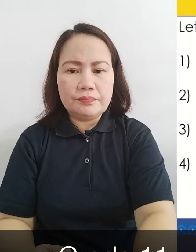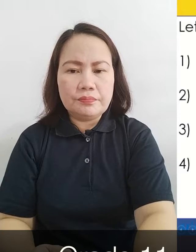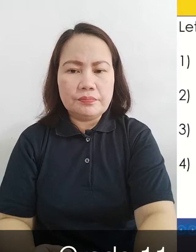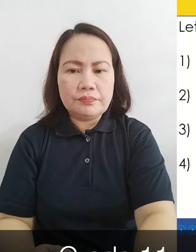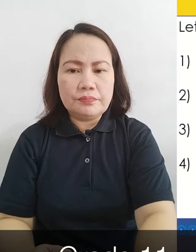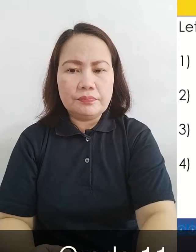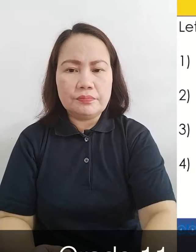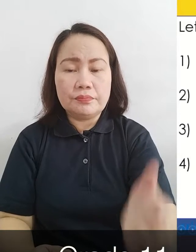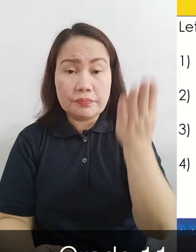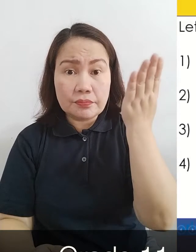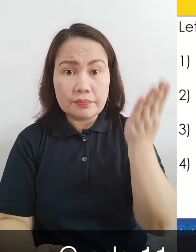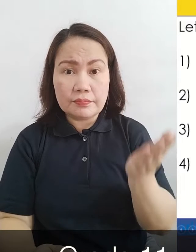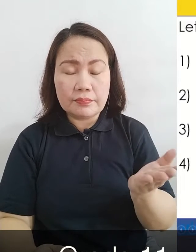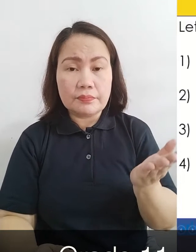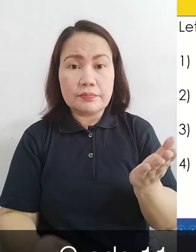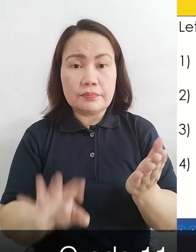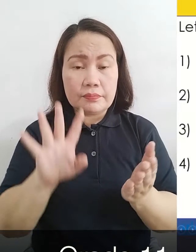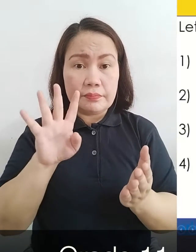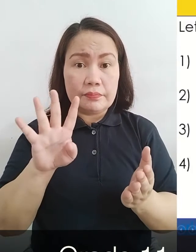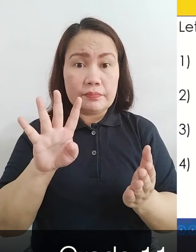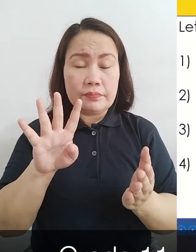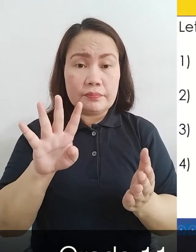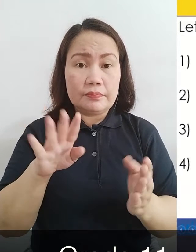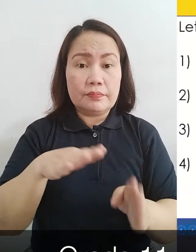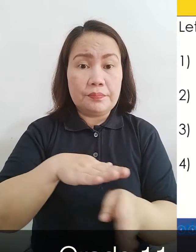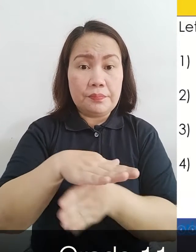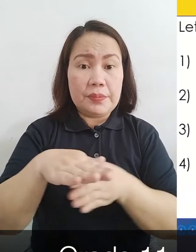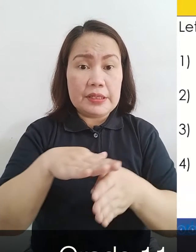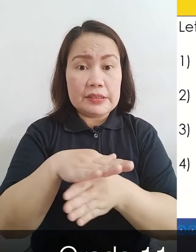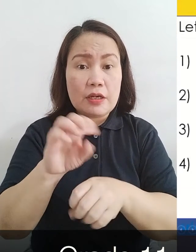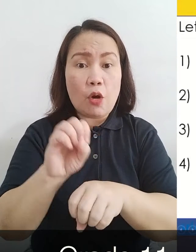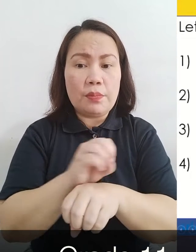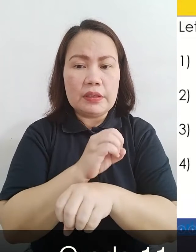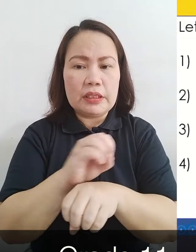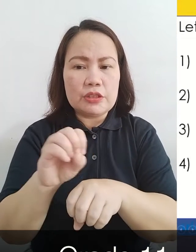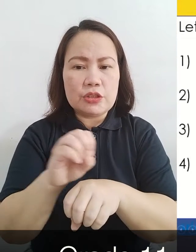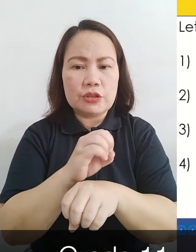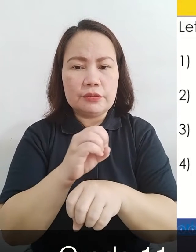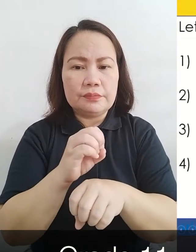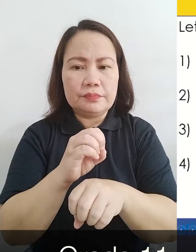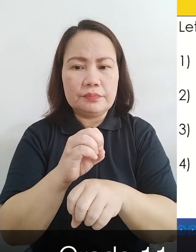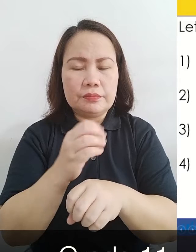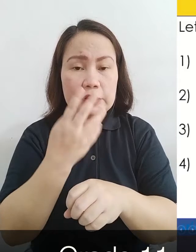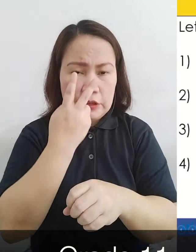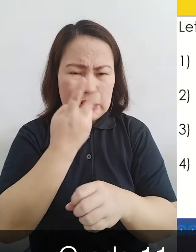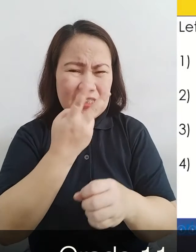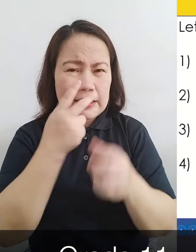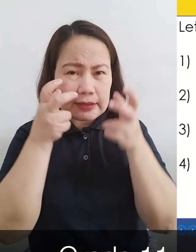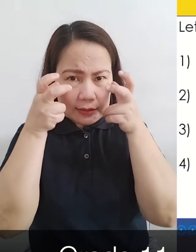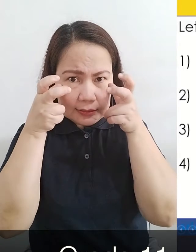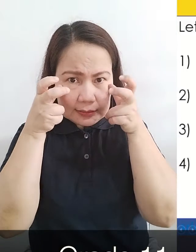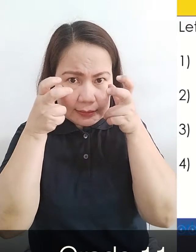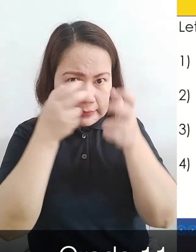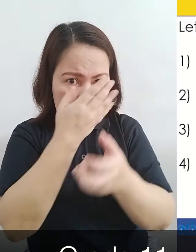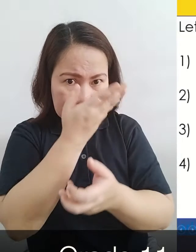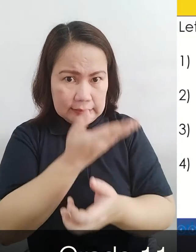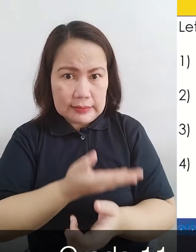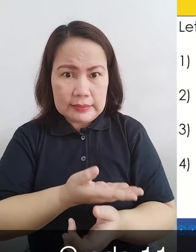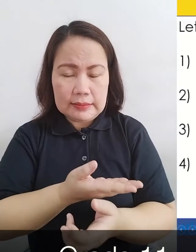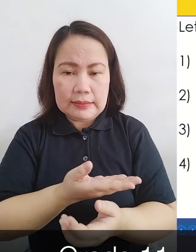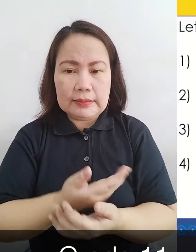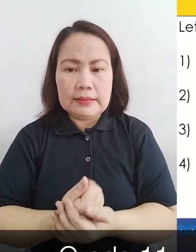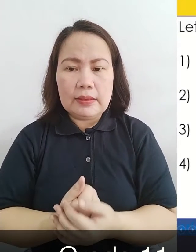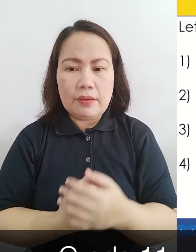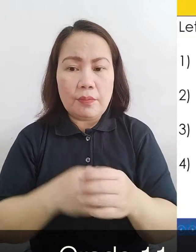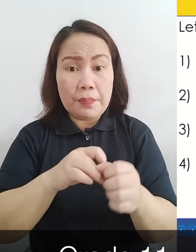Again, so this is now the four fundamental operation, no? The operation on